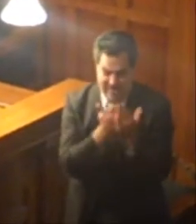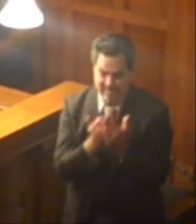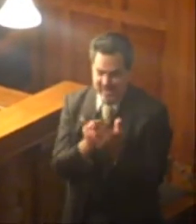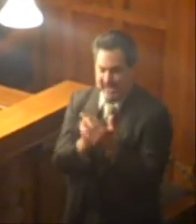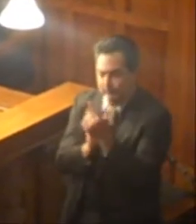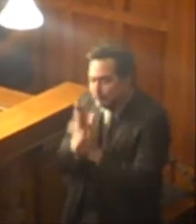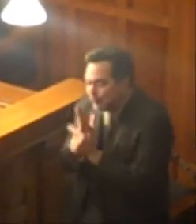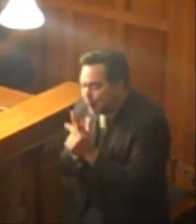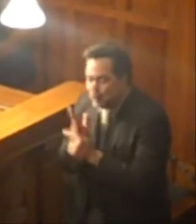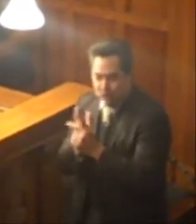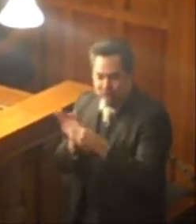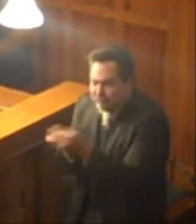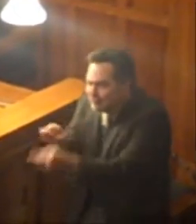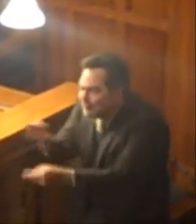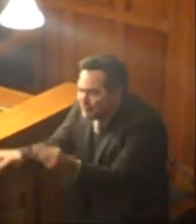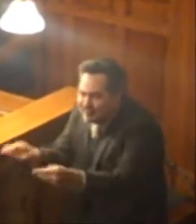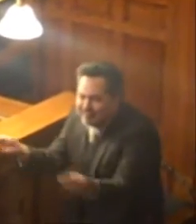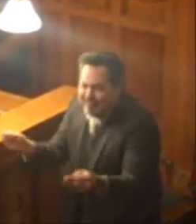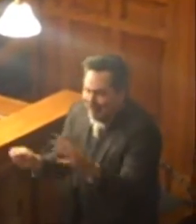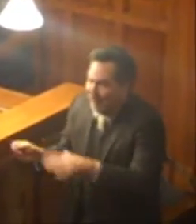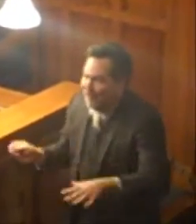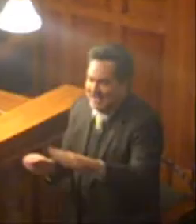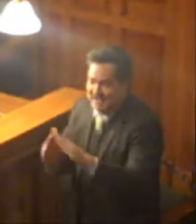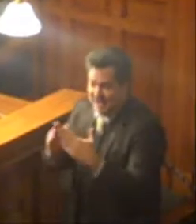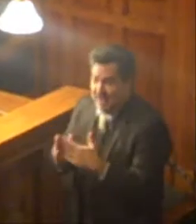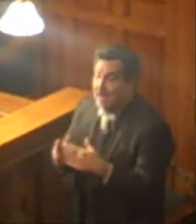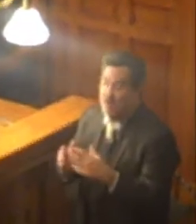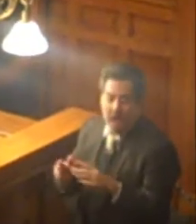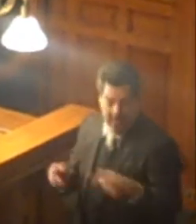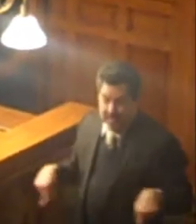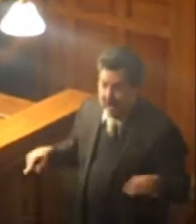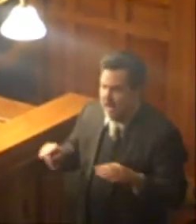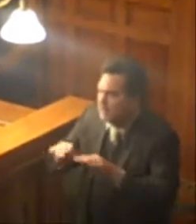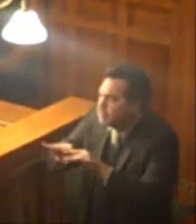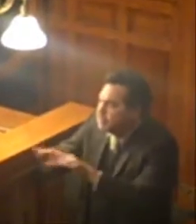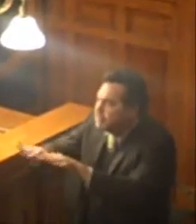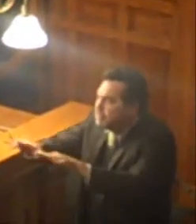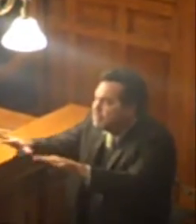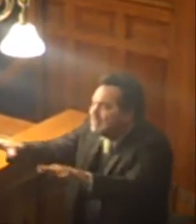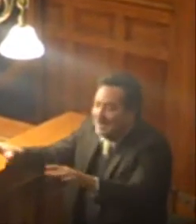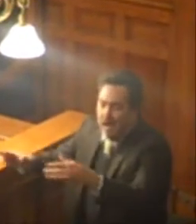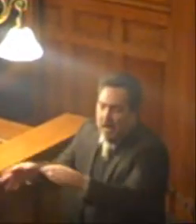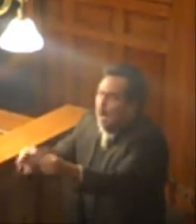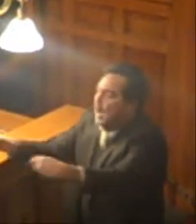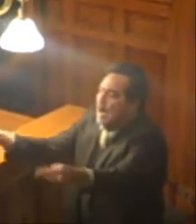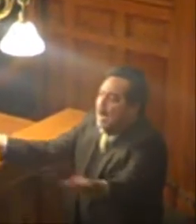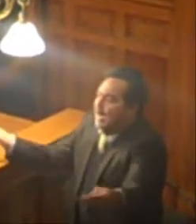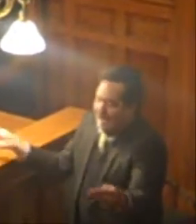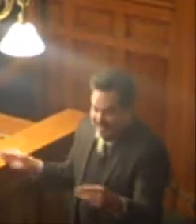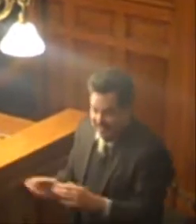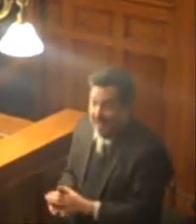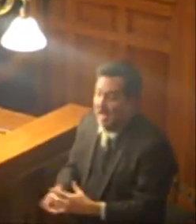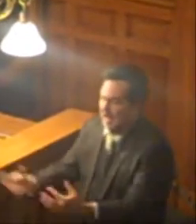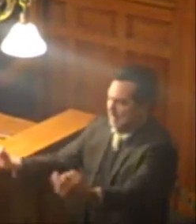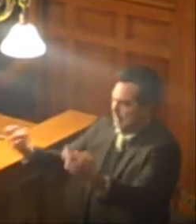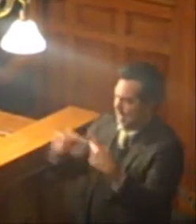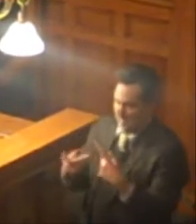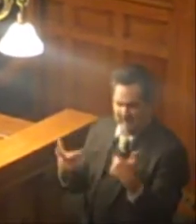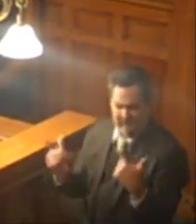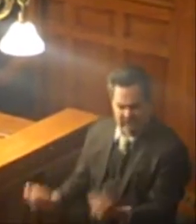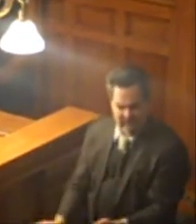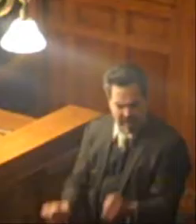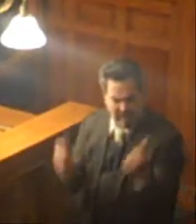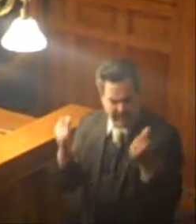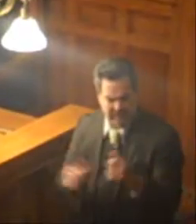at a place after everybody was done. And they did it in record time. And I remember getting calls